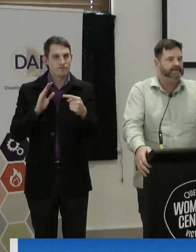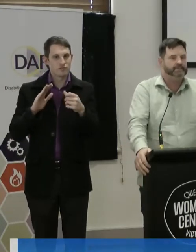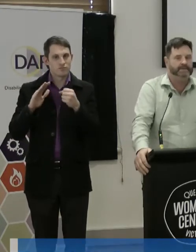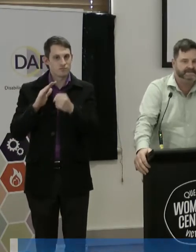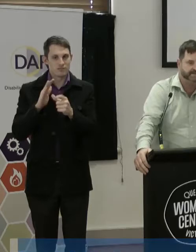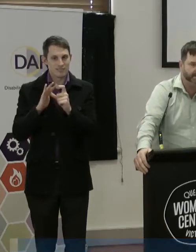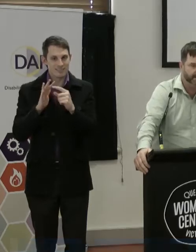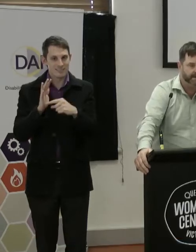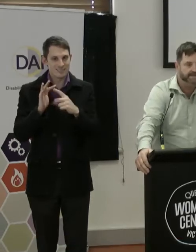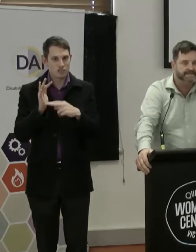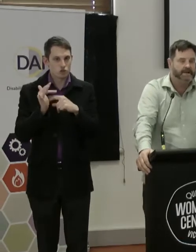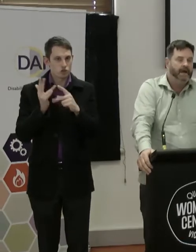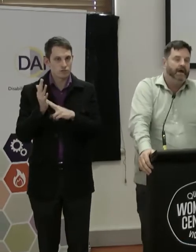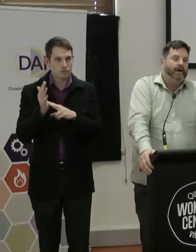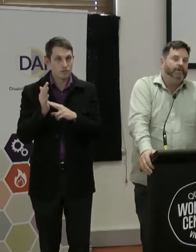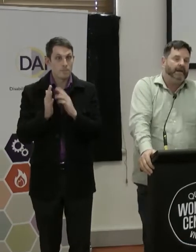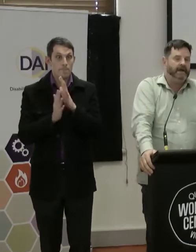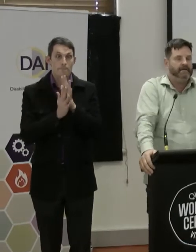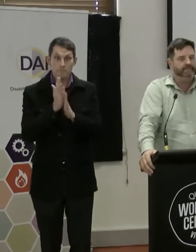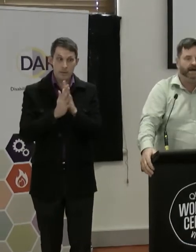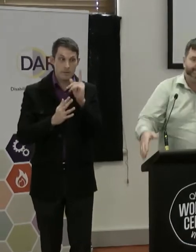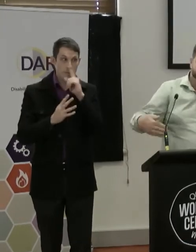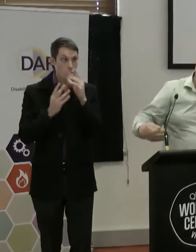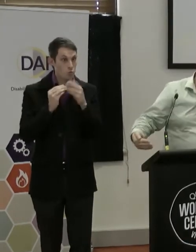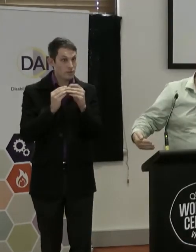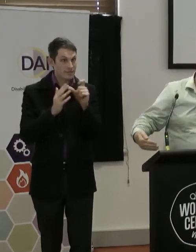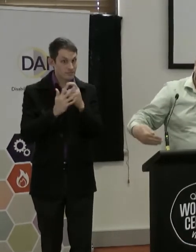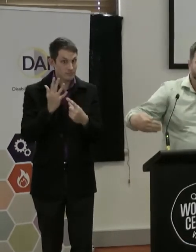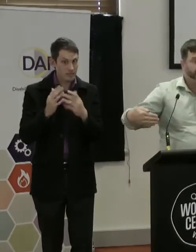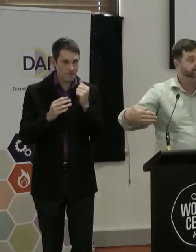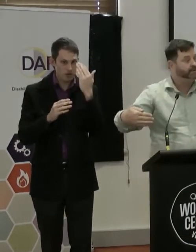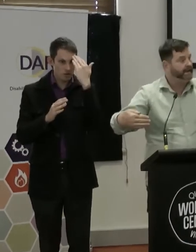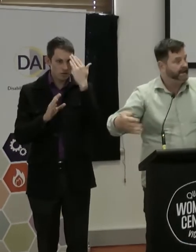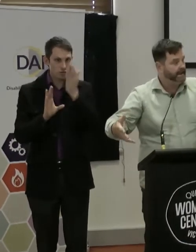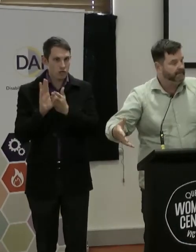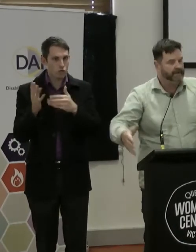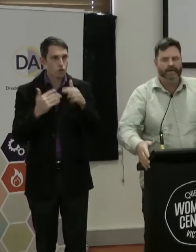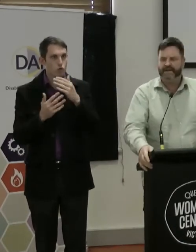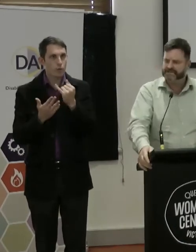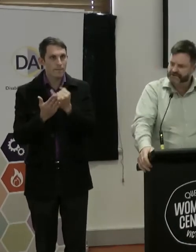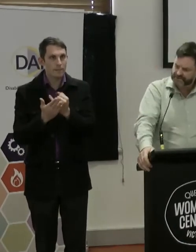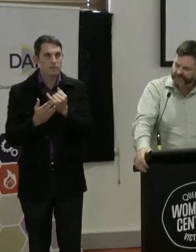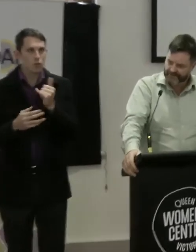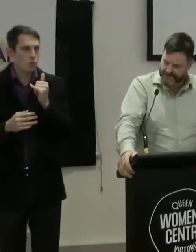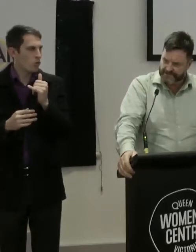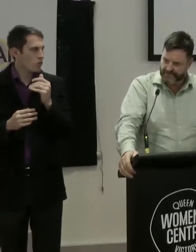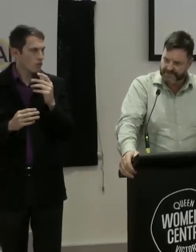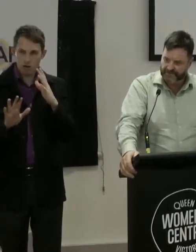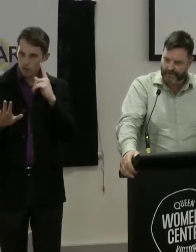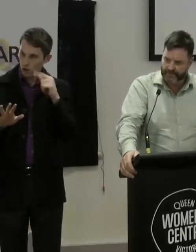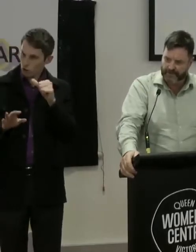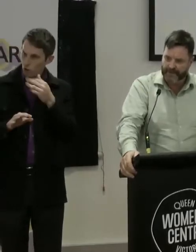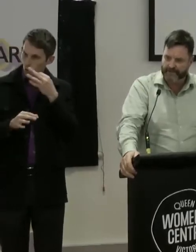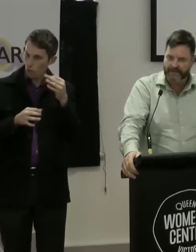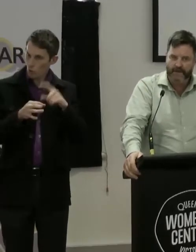is where people with disabilities who have psychosocial impairment, or they have... Oh, actually, should I do questions first